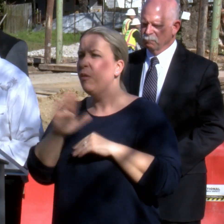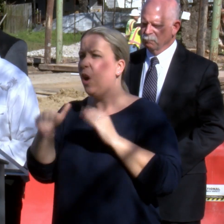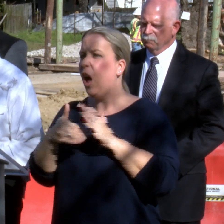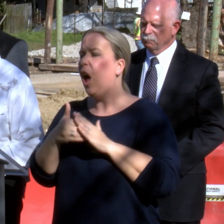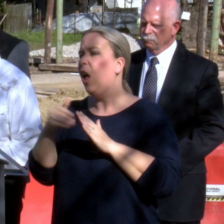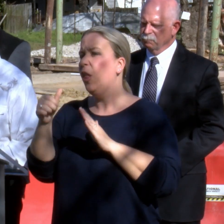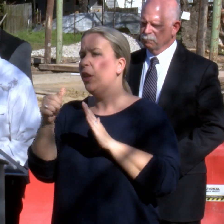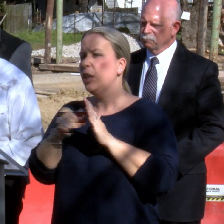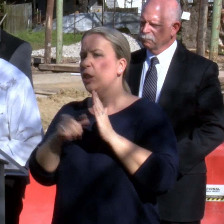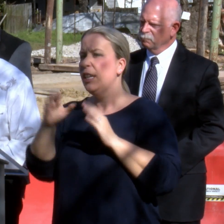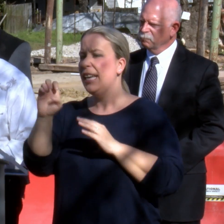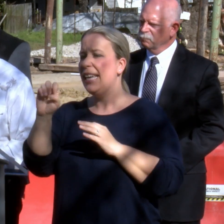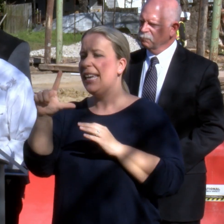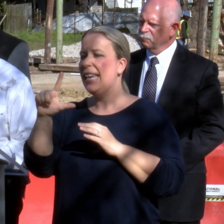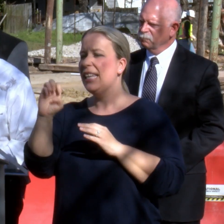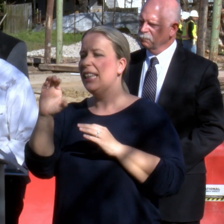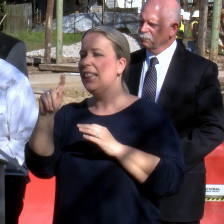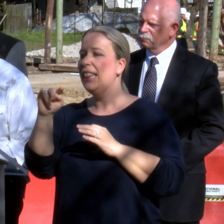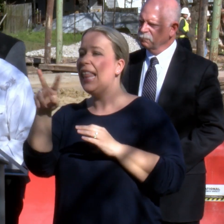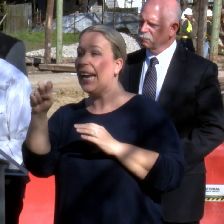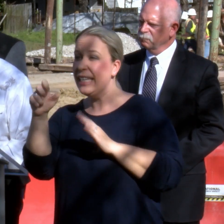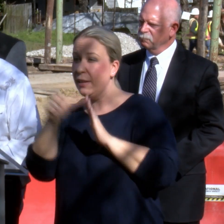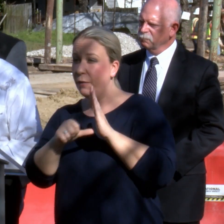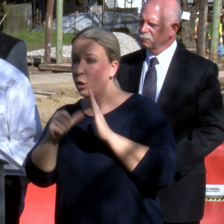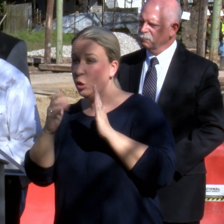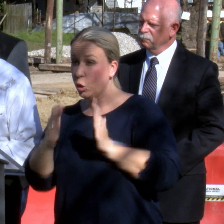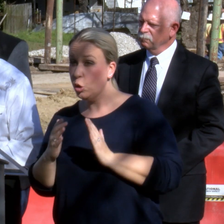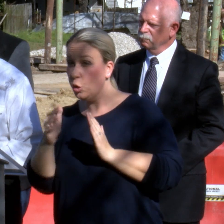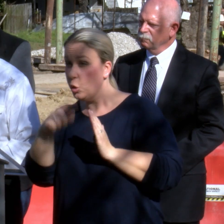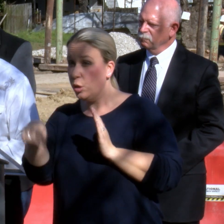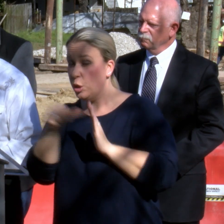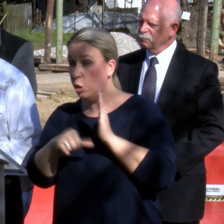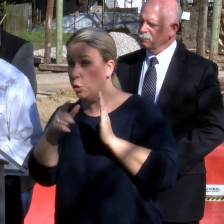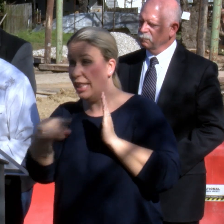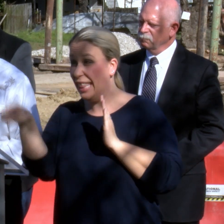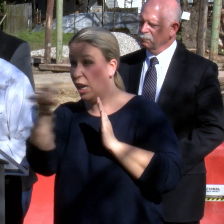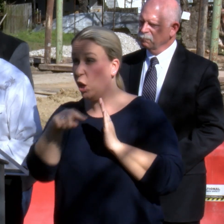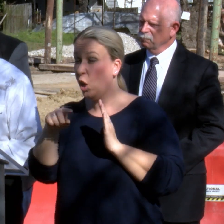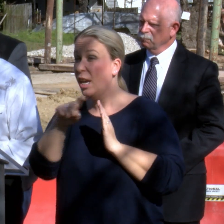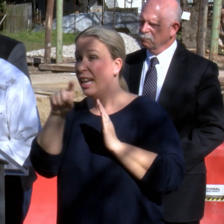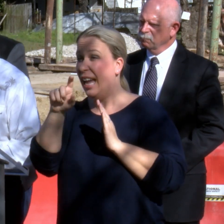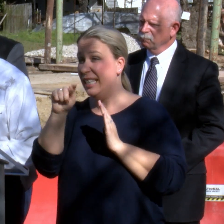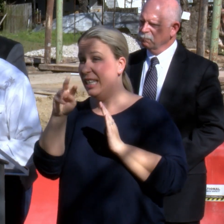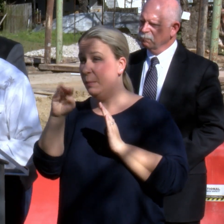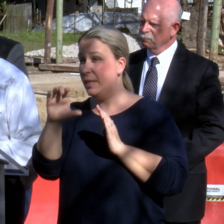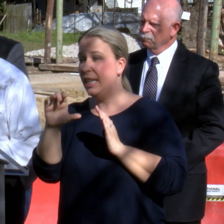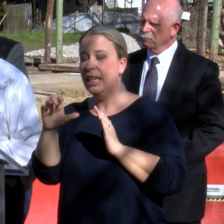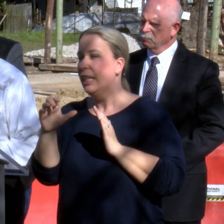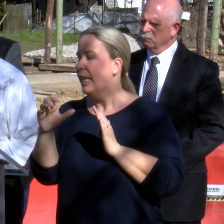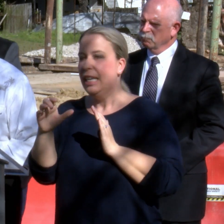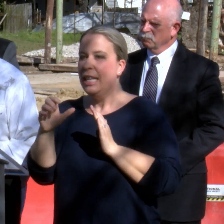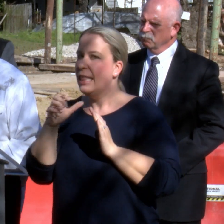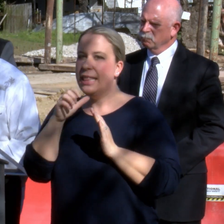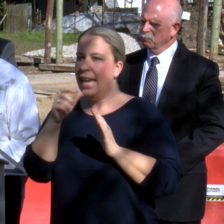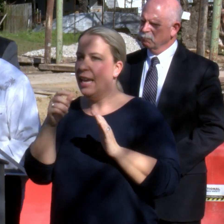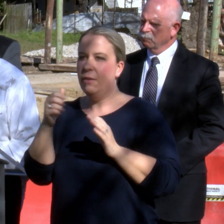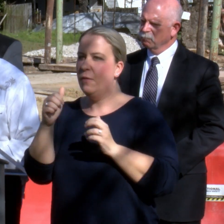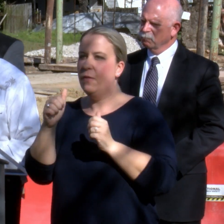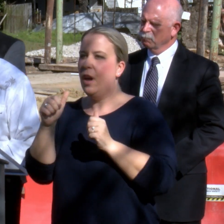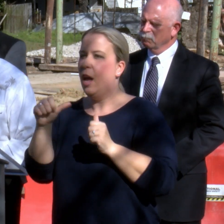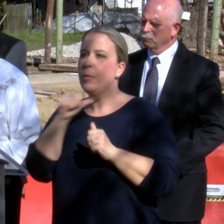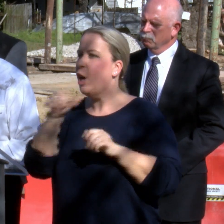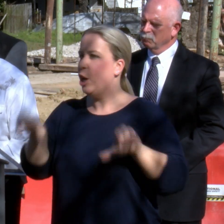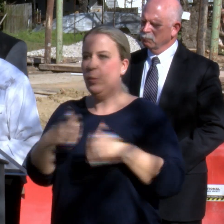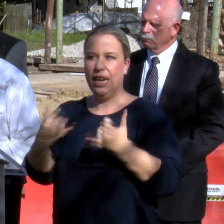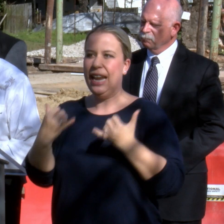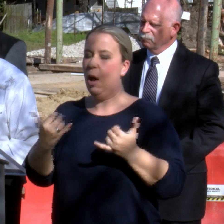They have rescheduled the elective surgeries at the Texas Medical Center. Their water appeared to be sufficient in terms of the